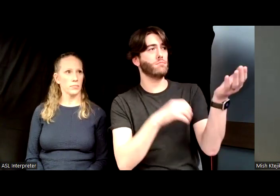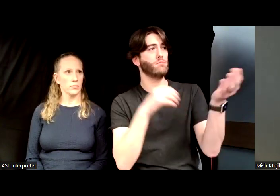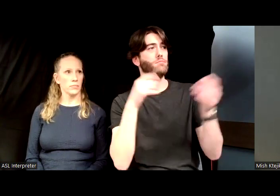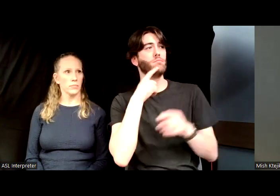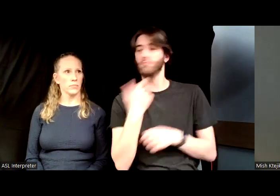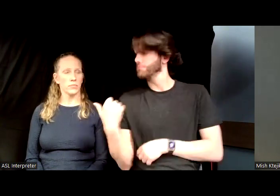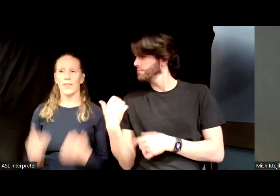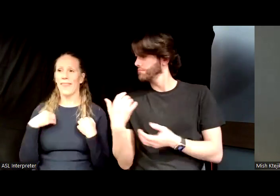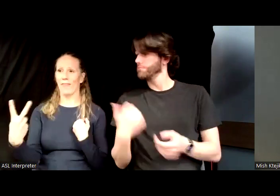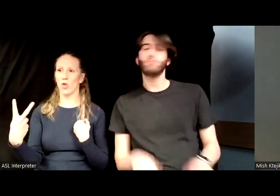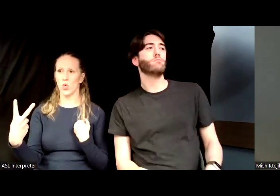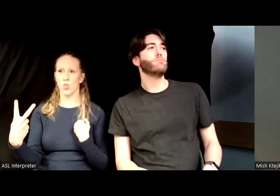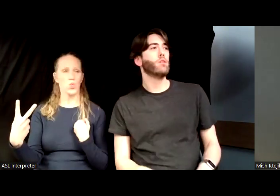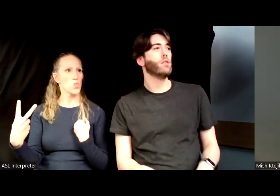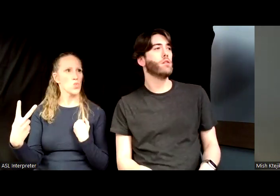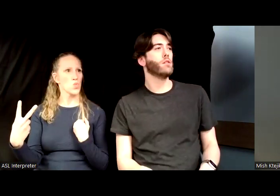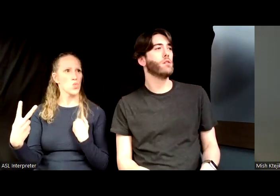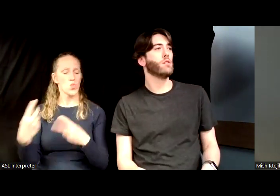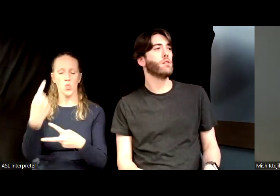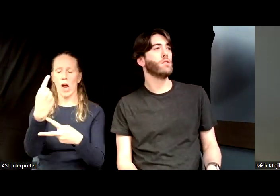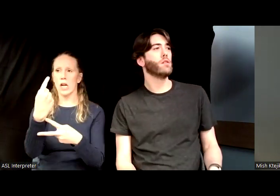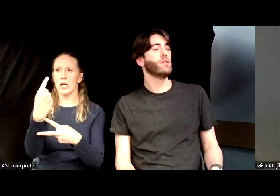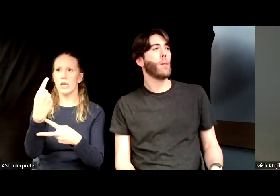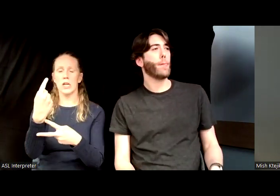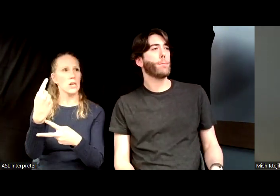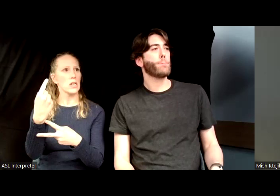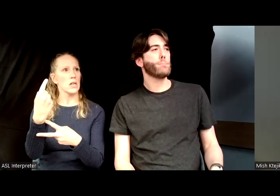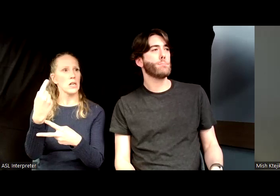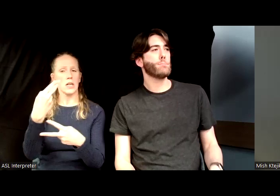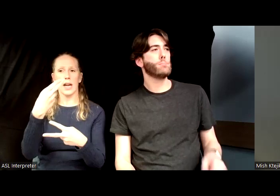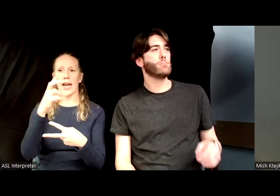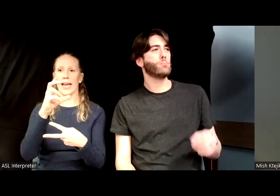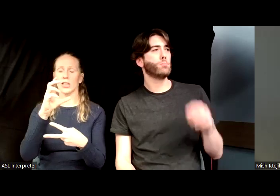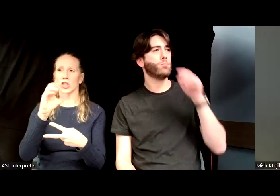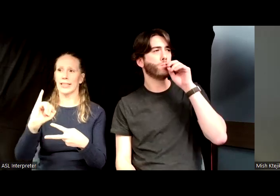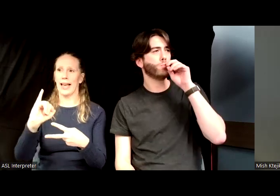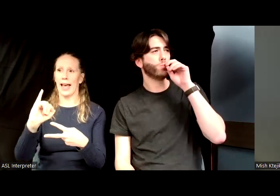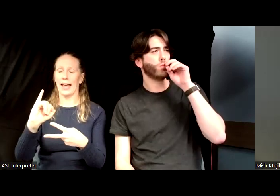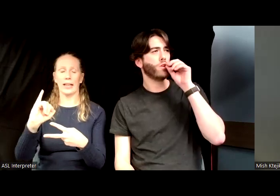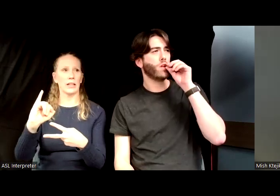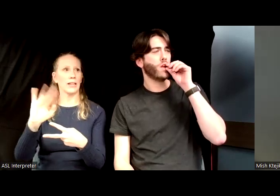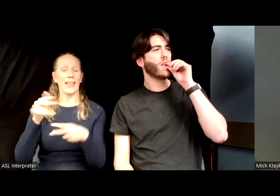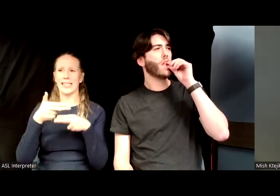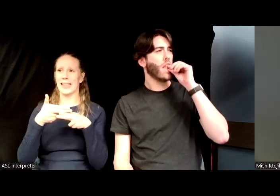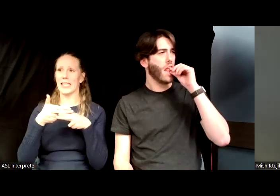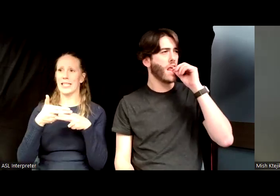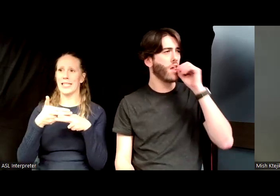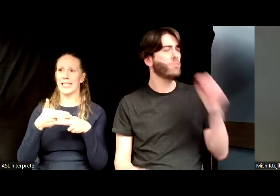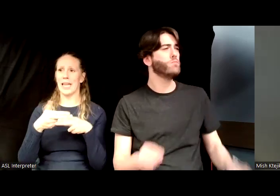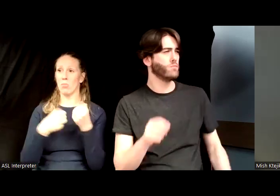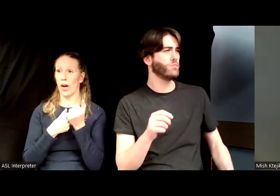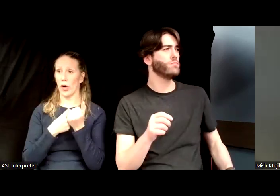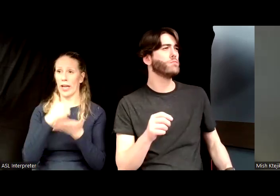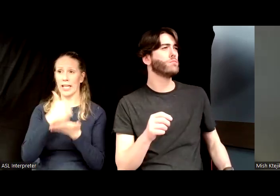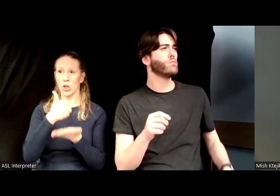saying. They have two. One is the HCI, which is like the temporary